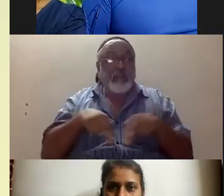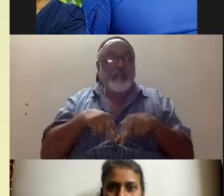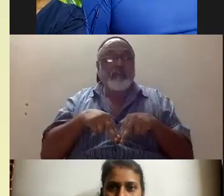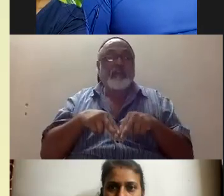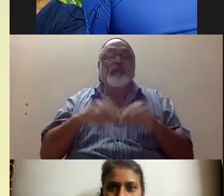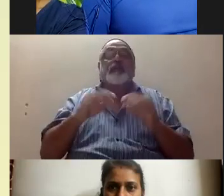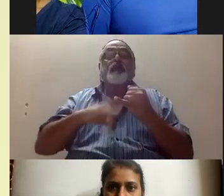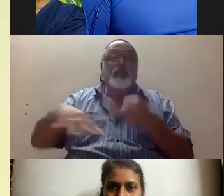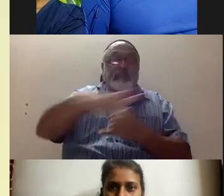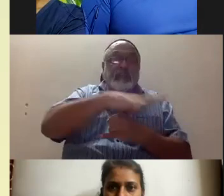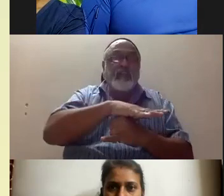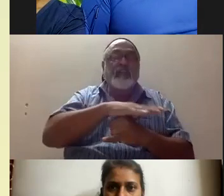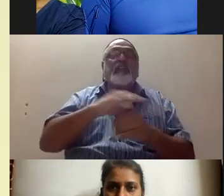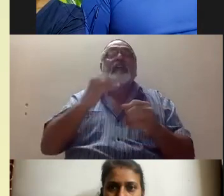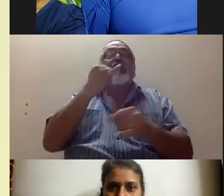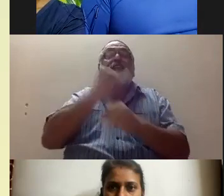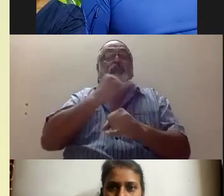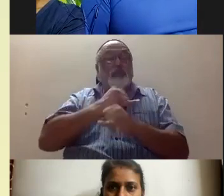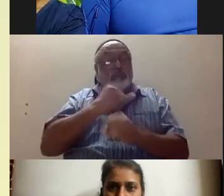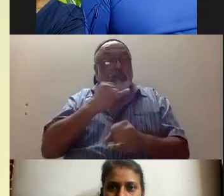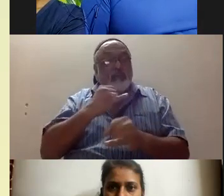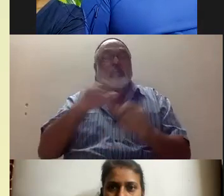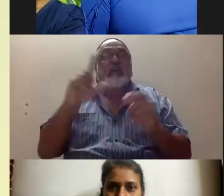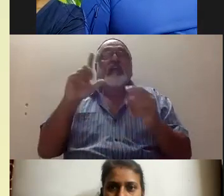or legal or any other